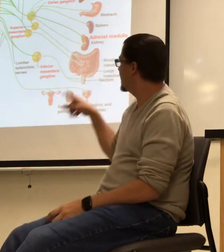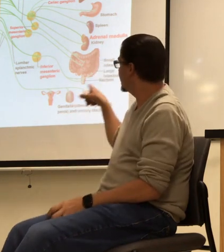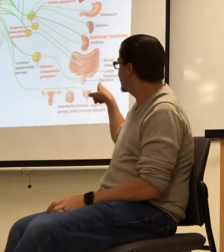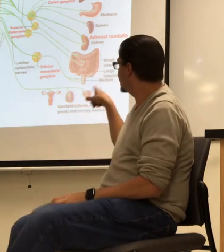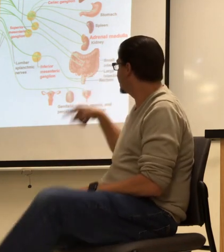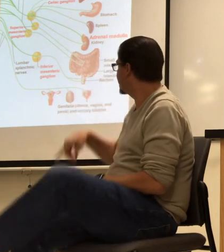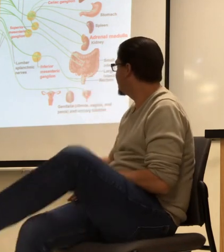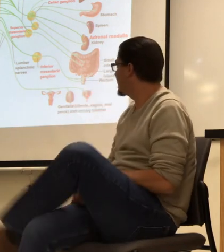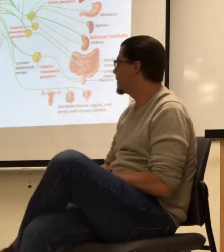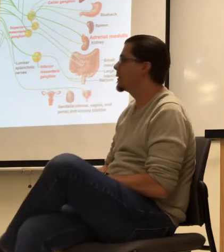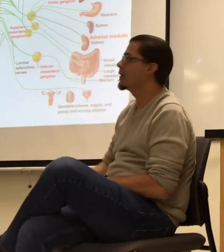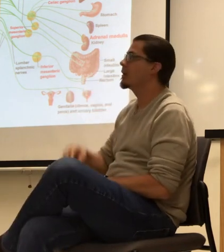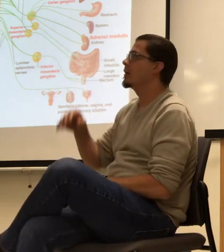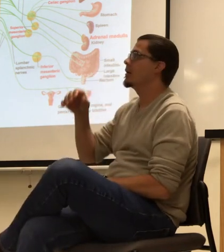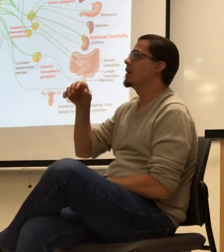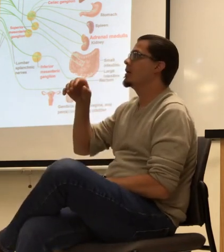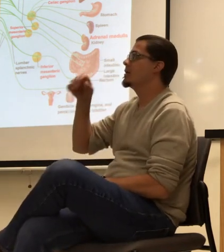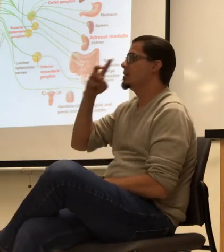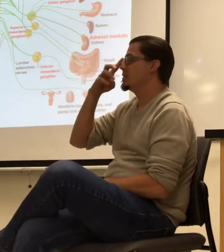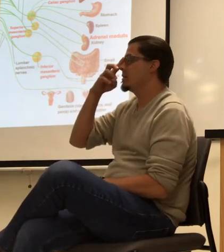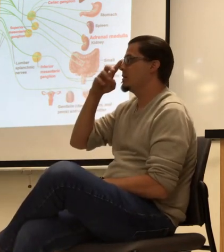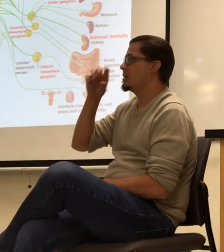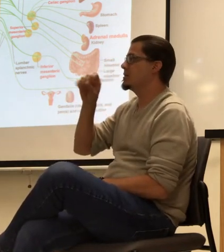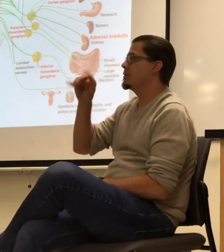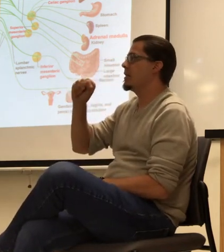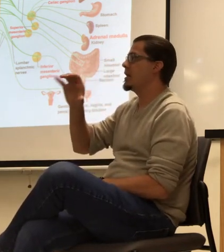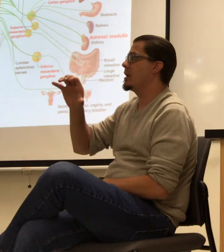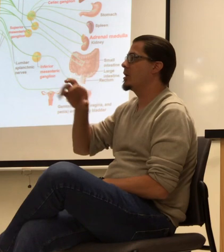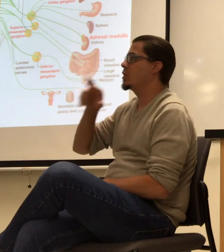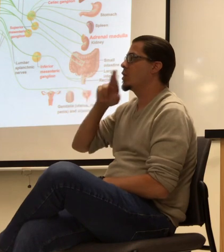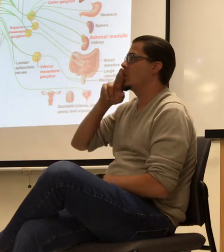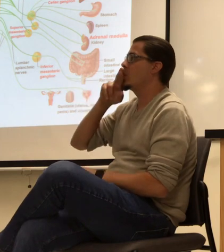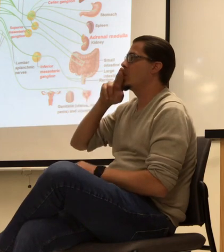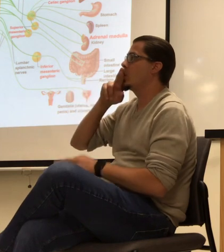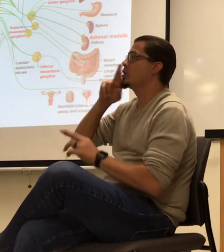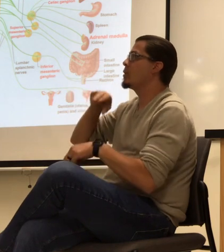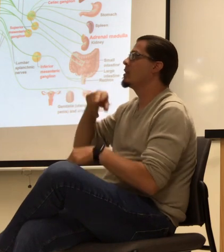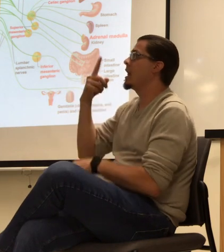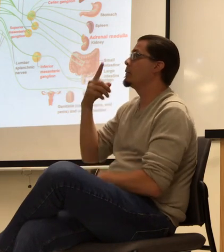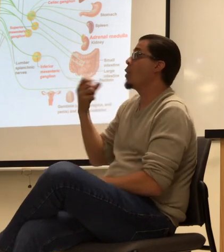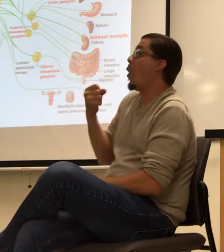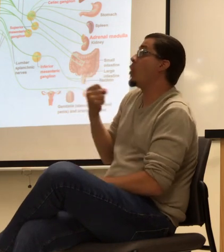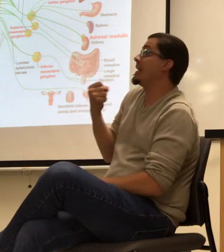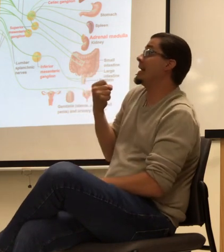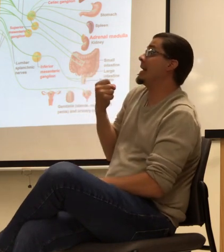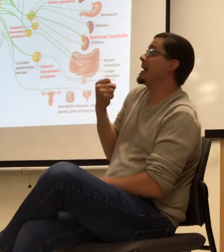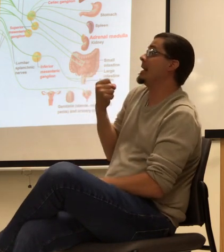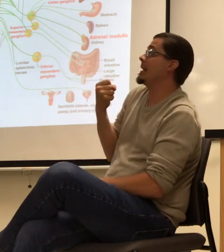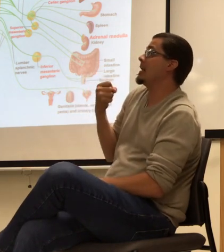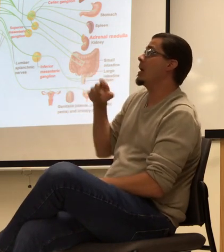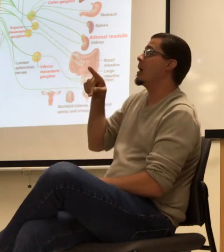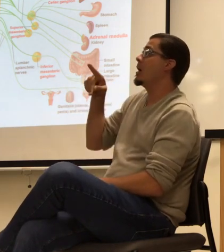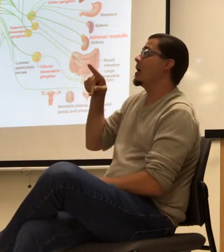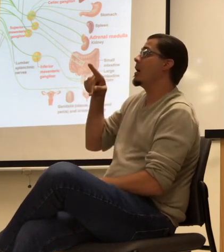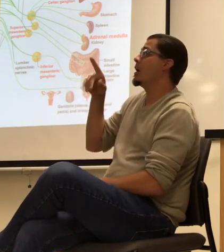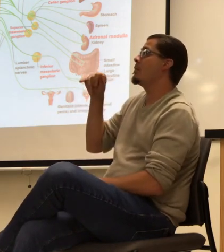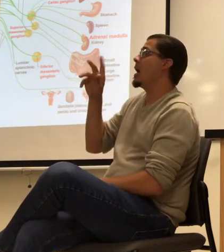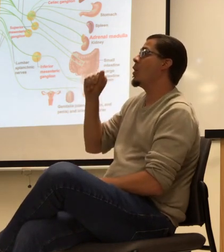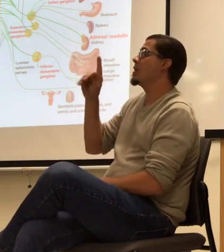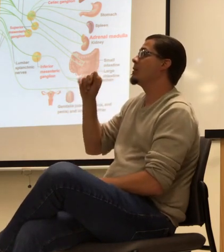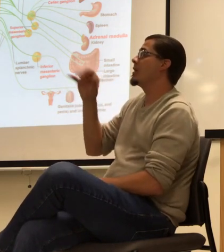the sympathetic response is to help you hold it in, right? Remember, parasympathetic was void.